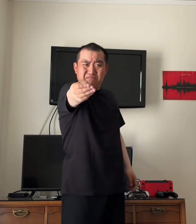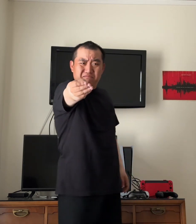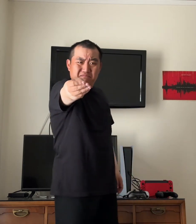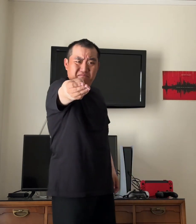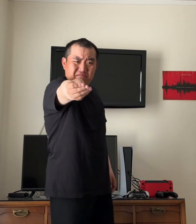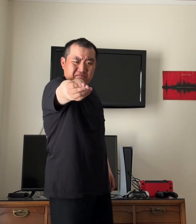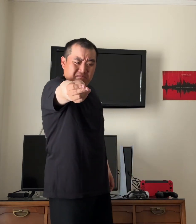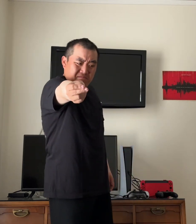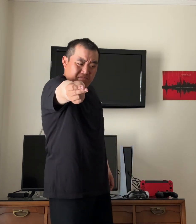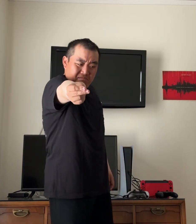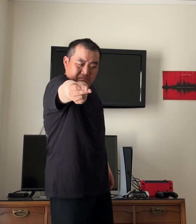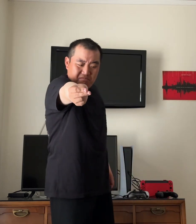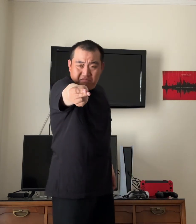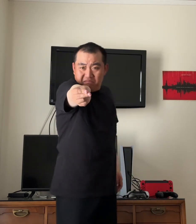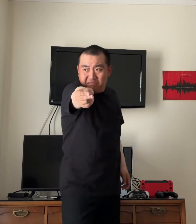okay thank